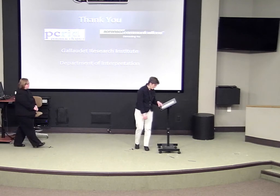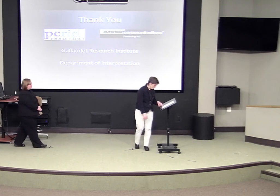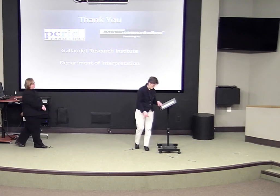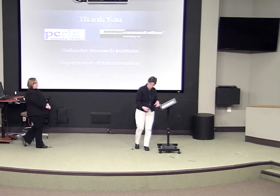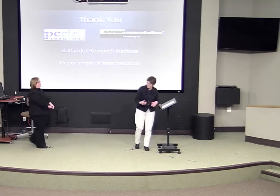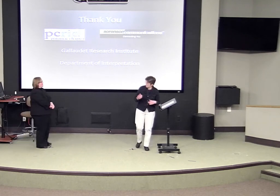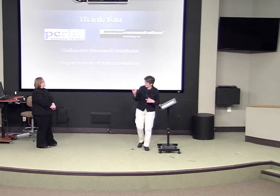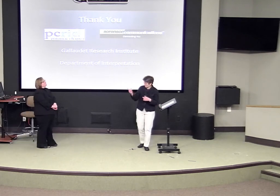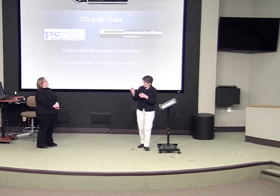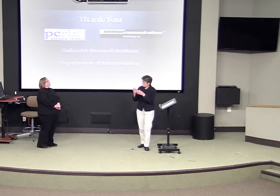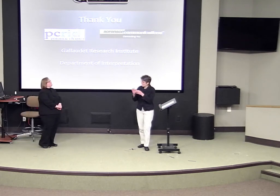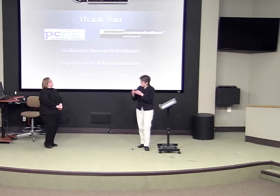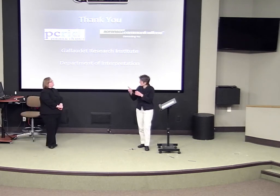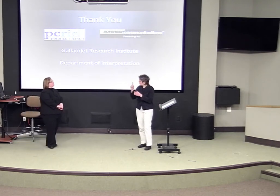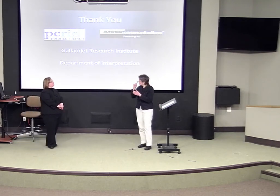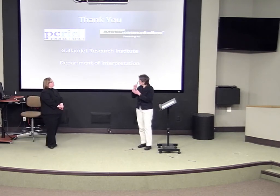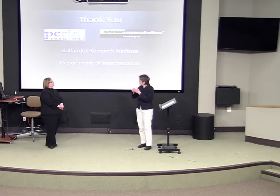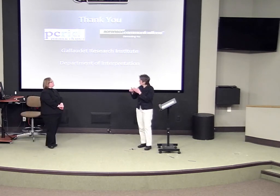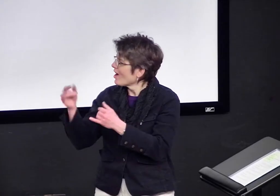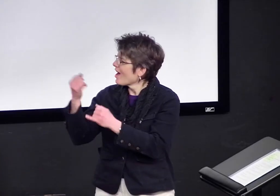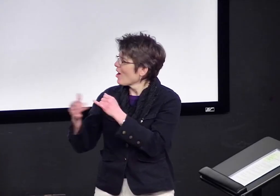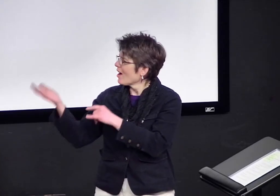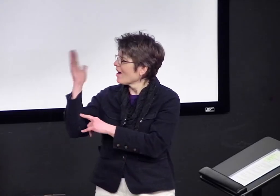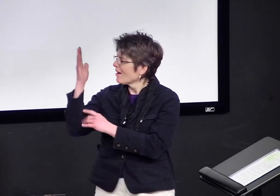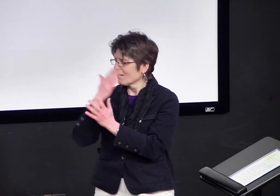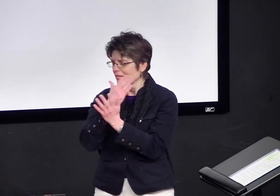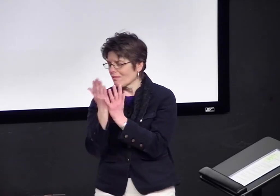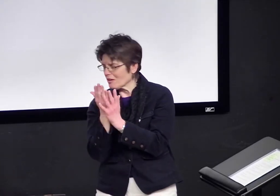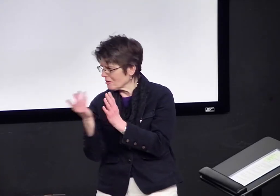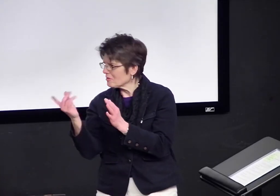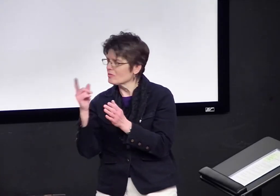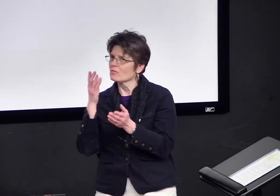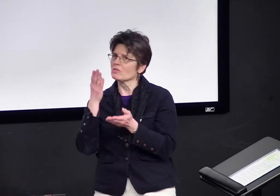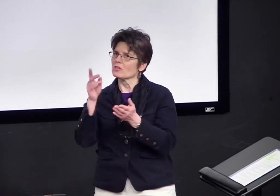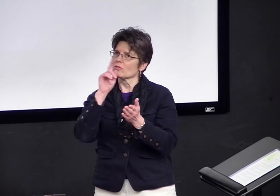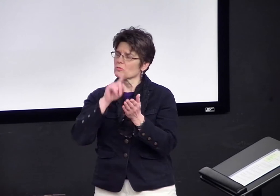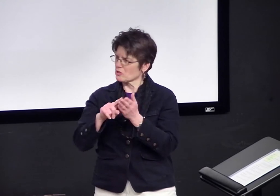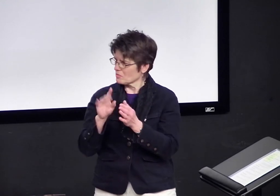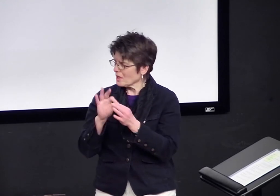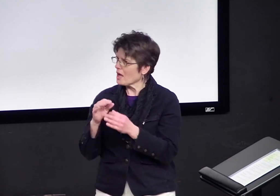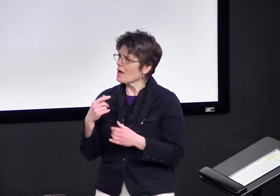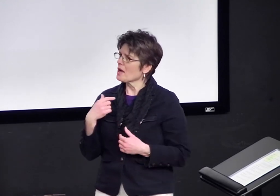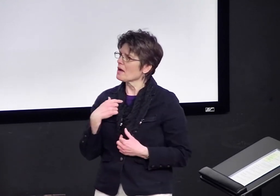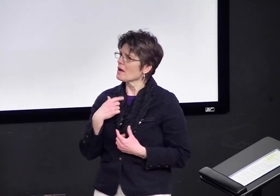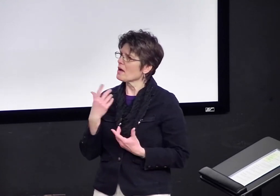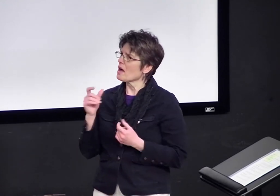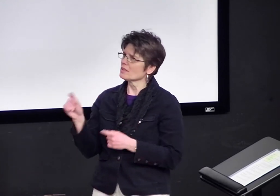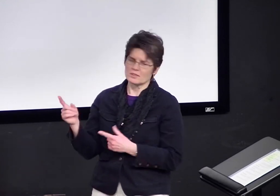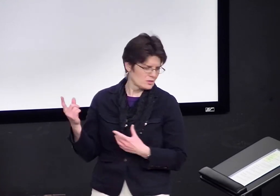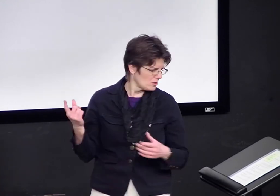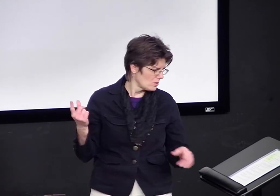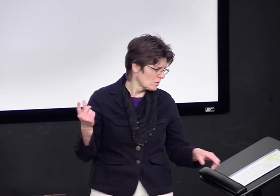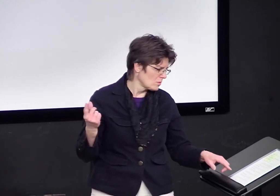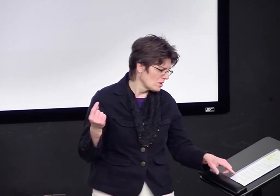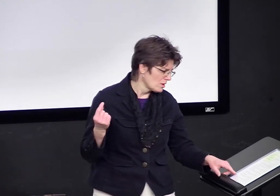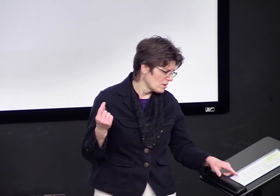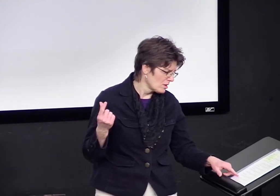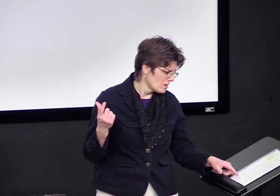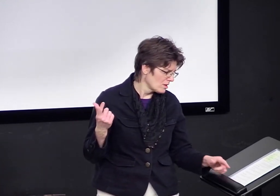ask Annie a few questions. You had talked about, at the end of your presentation, specific types